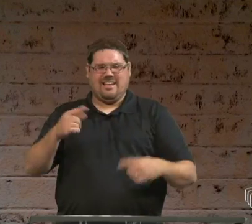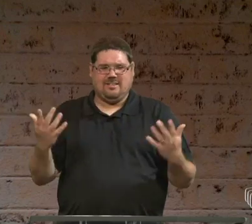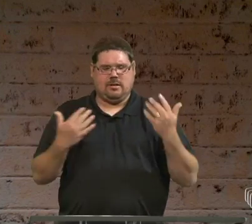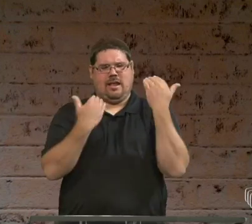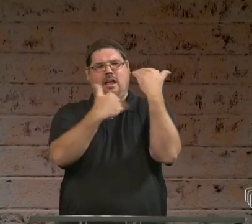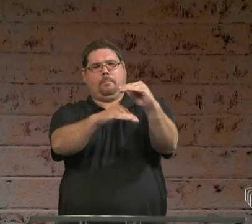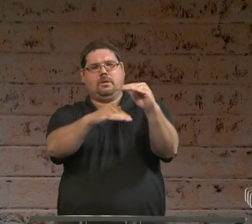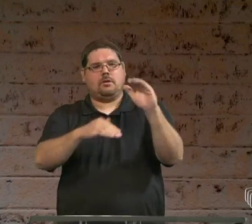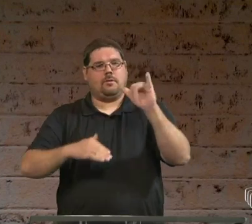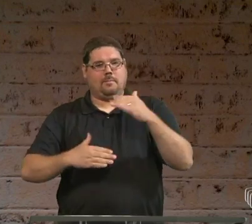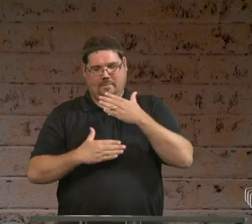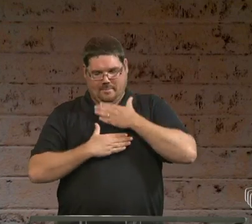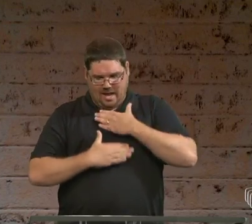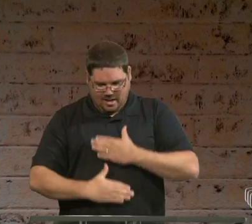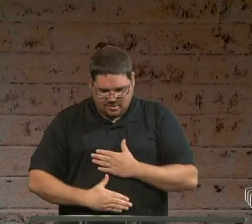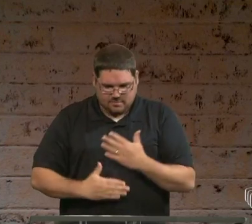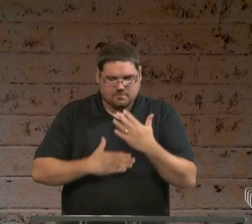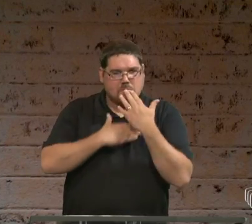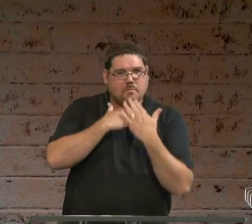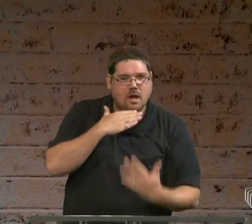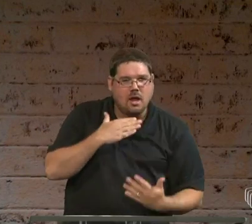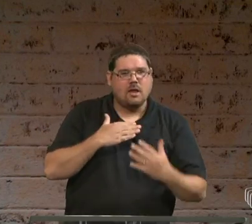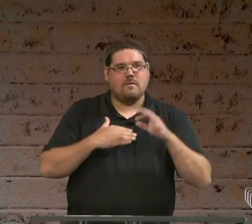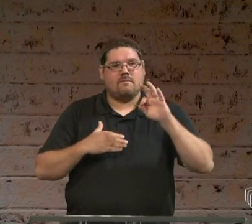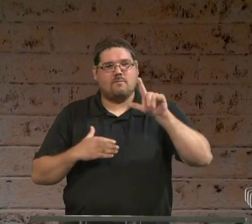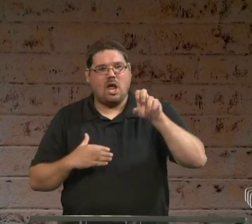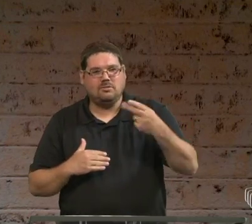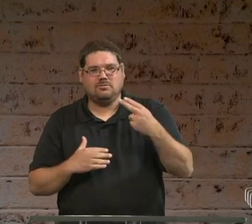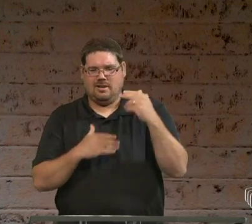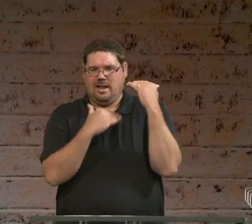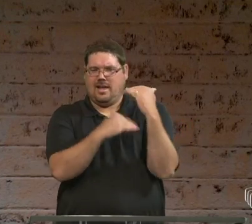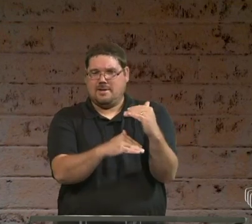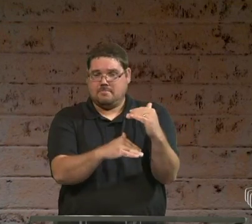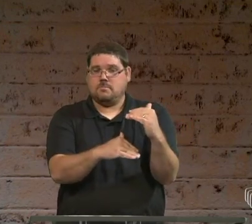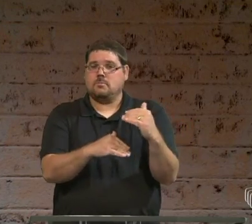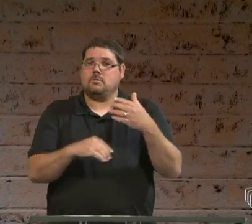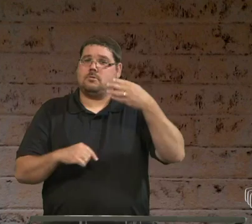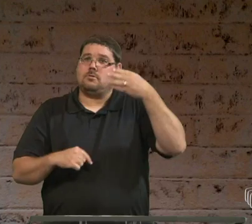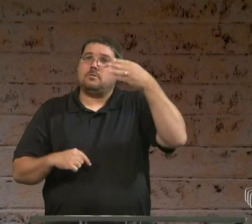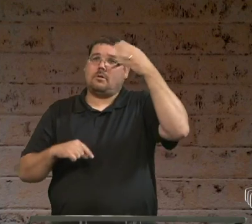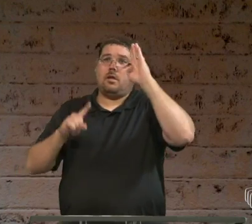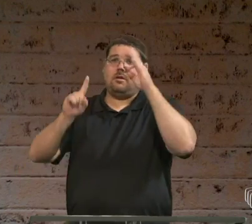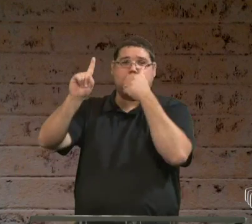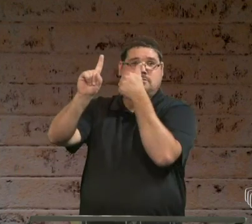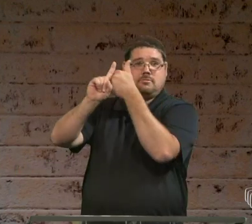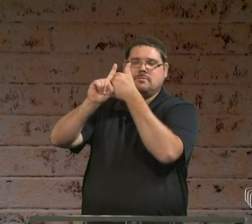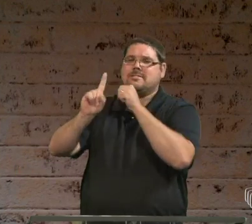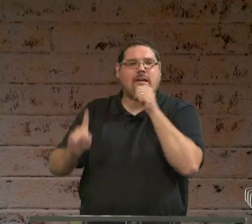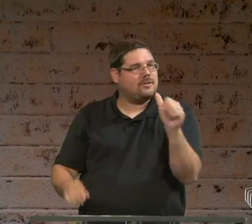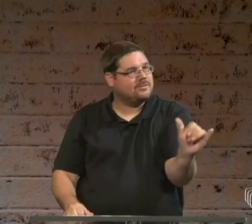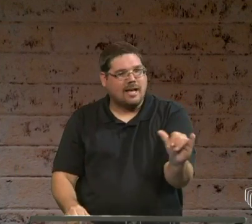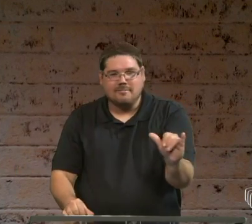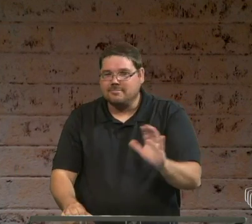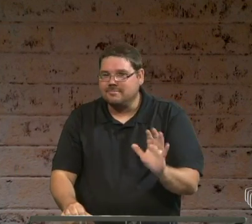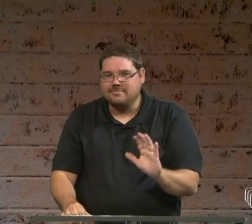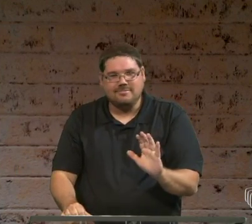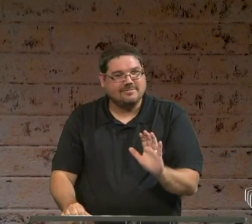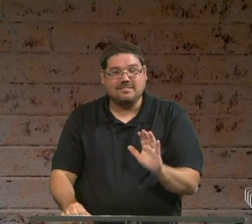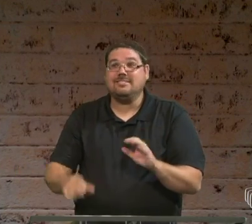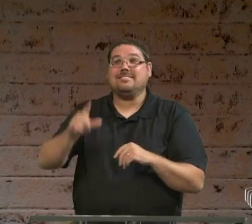be in several places at once. Our bodies are limited. Our blood and our flesh is limited to our body. But God is